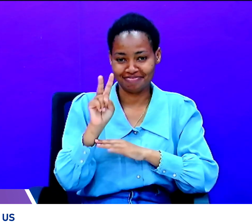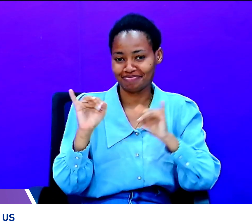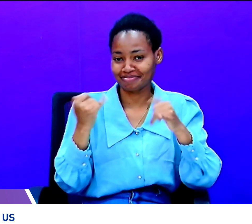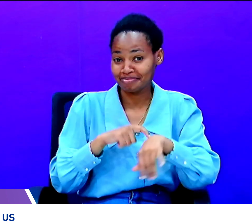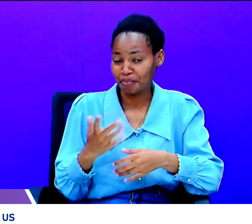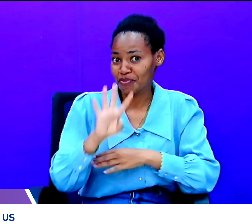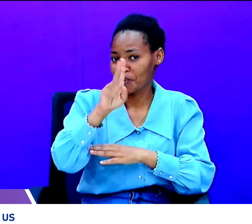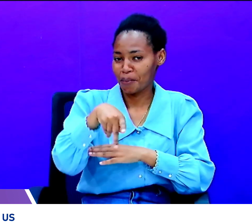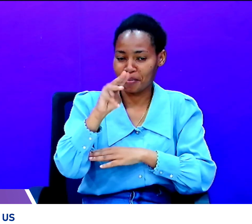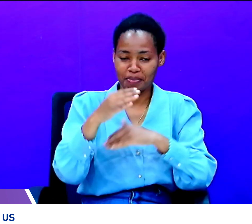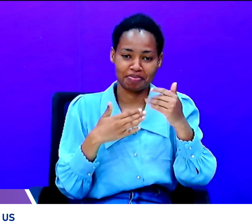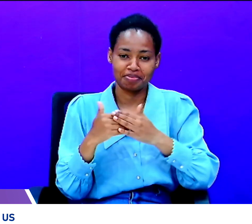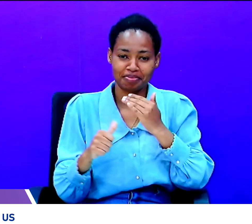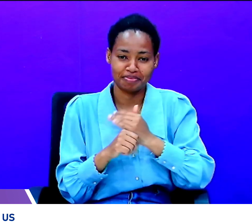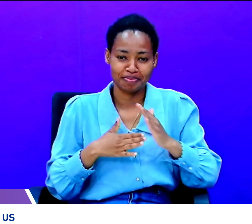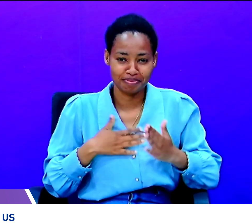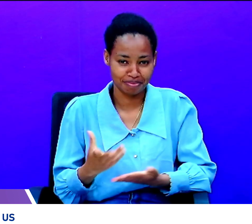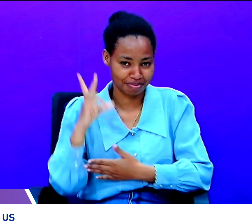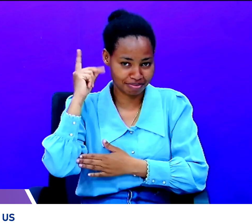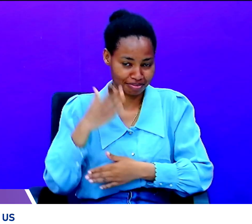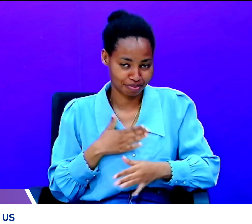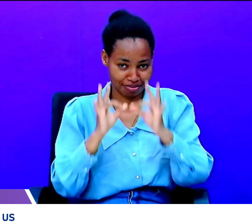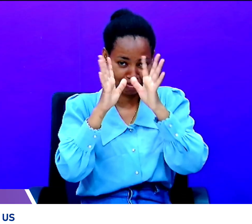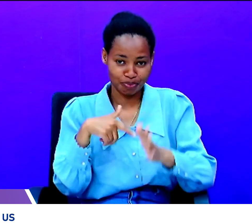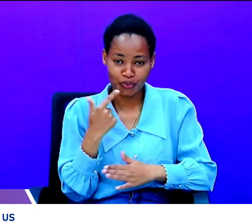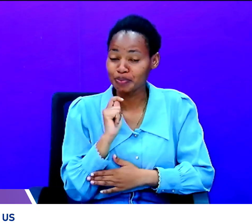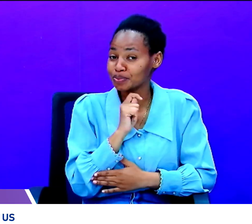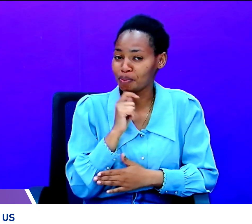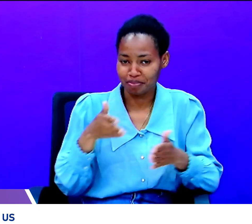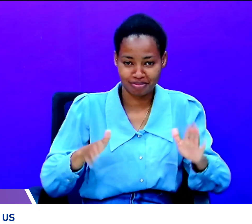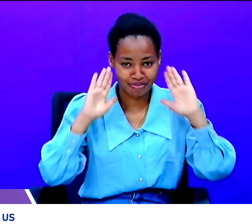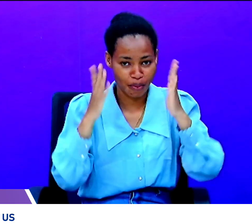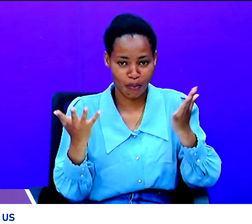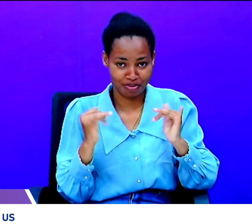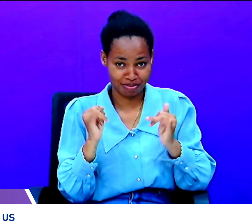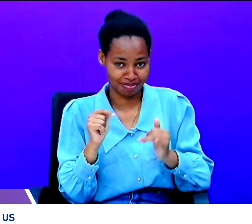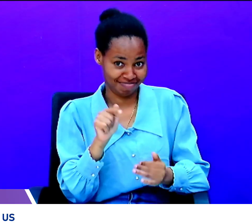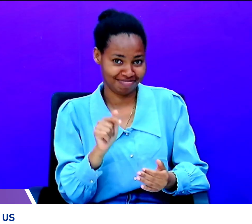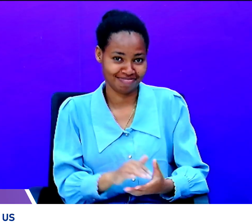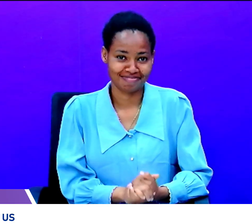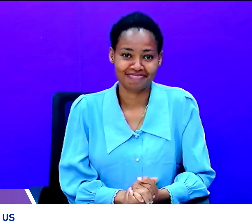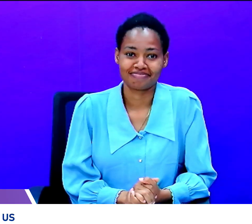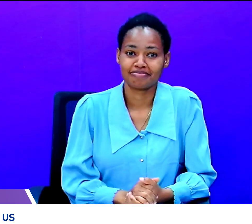Hello viewers and welcome to Science TV Brief News. You are with me, Catherine Govi, and my sign language interpreter doing the voicing, Tobias